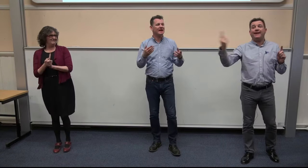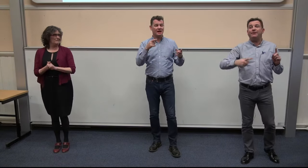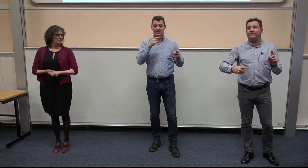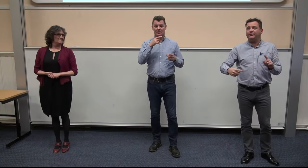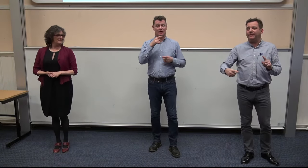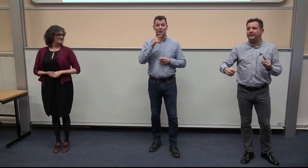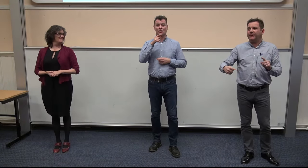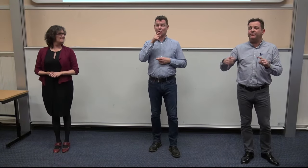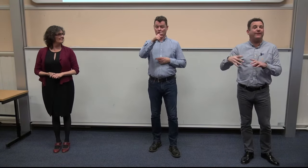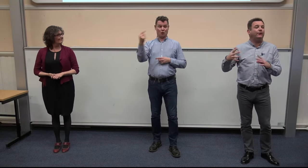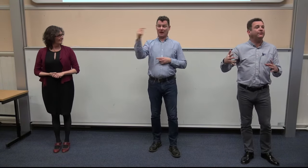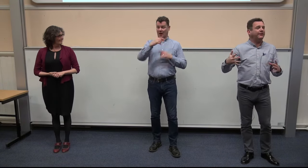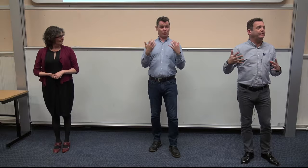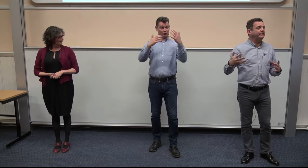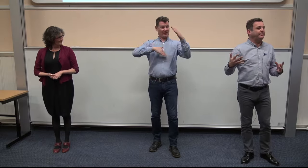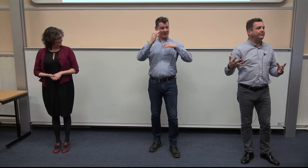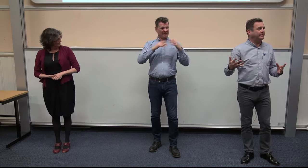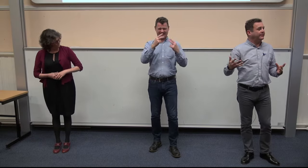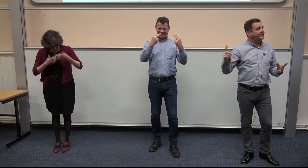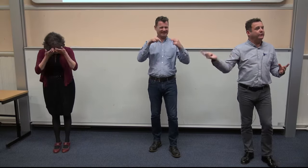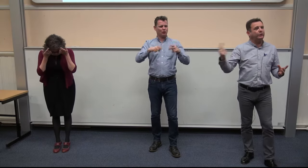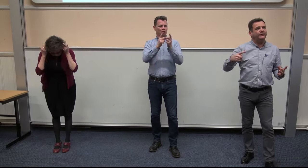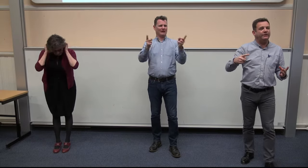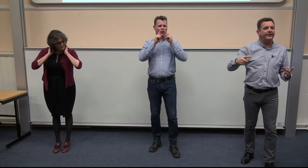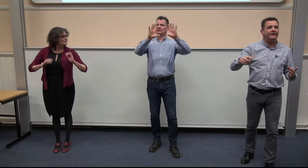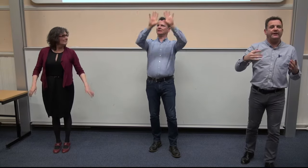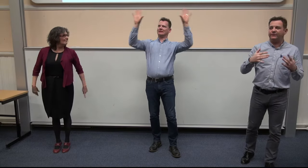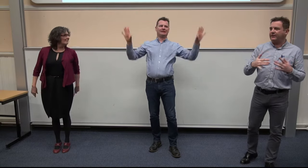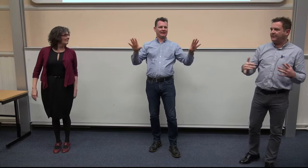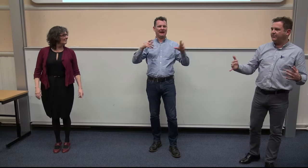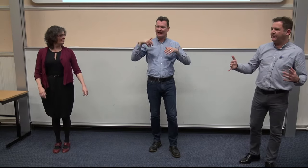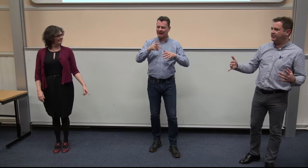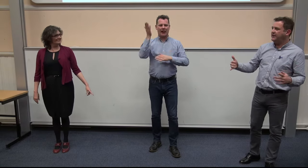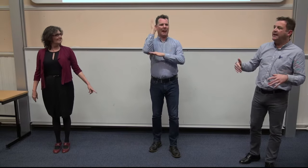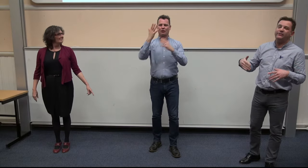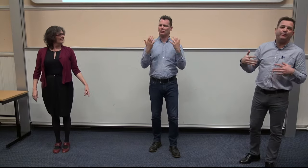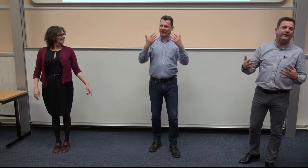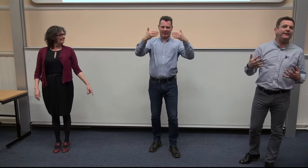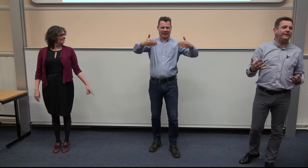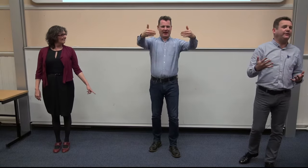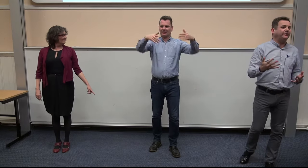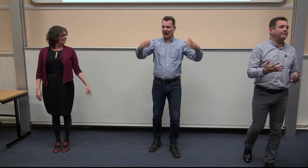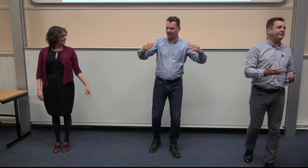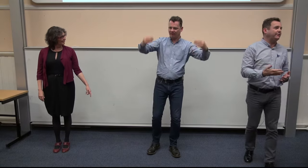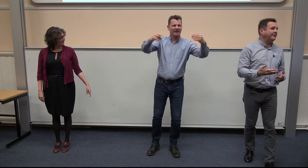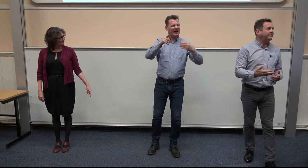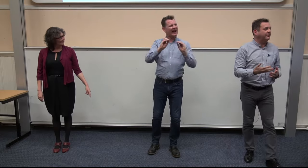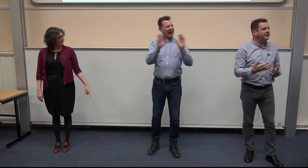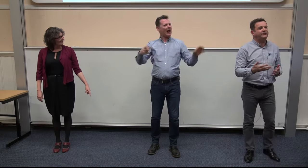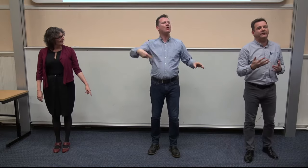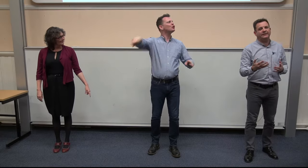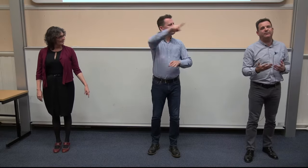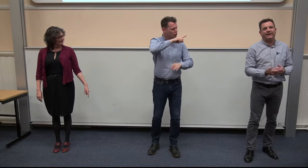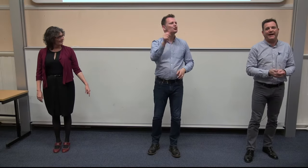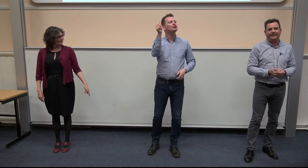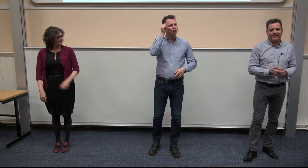as you came into this building, it's very obviously a university building. You walk into here, it's a lecture theatre. It's pretty clear that you're coming to something that's at